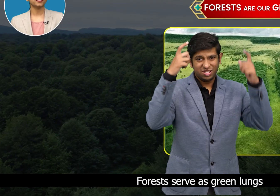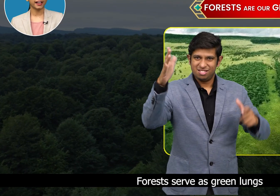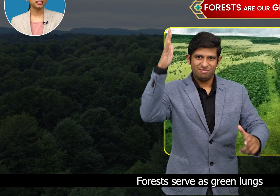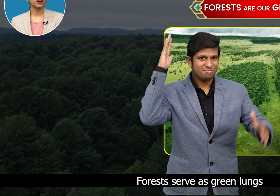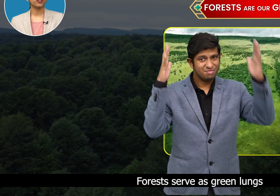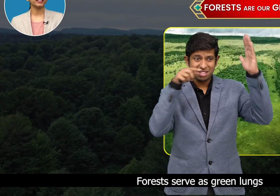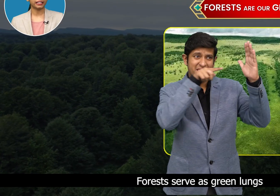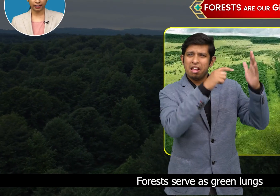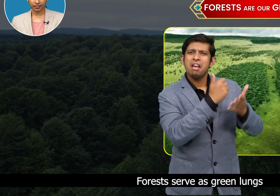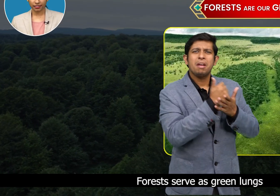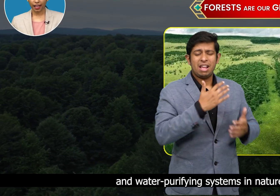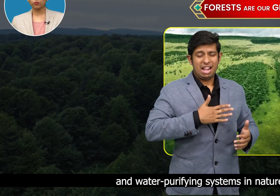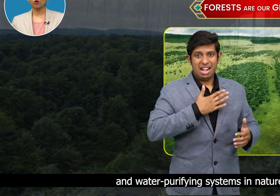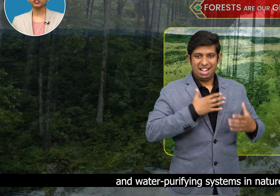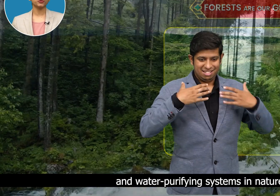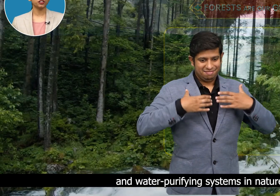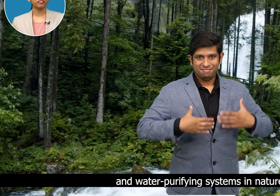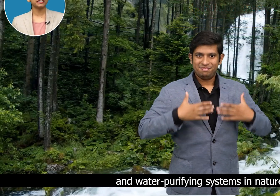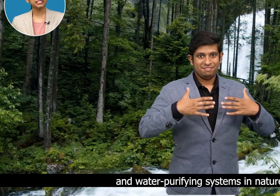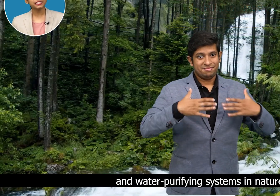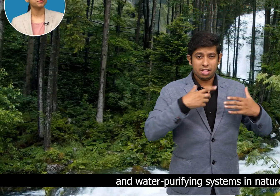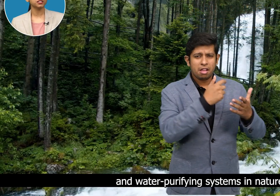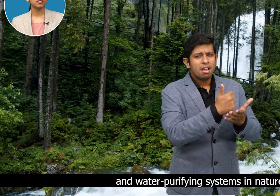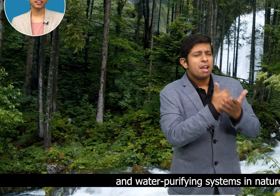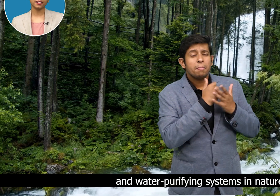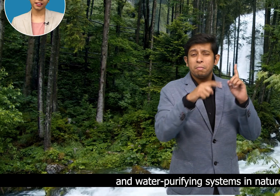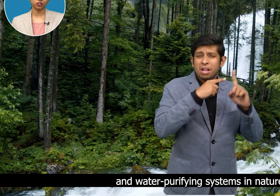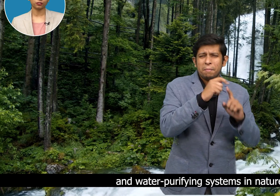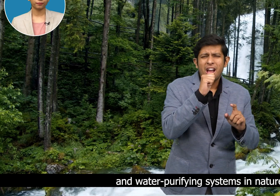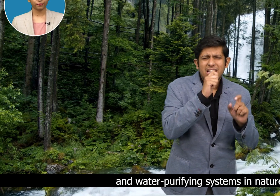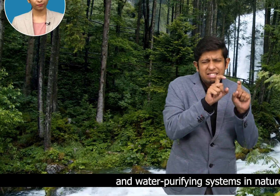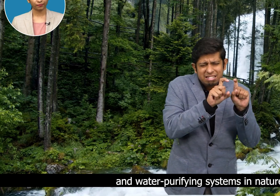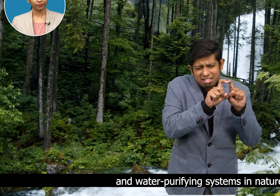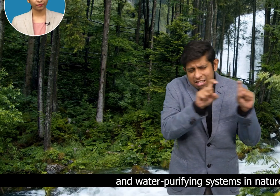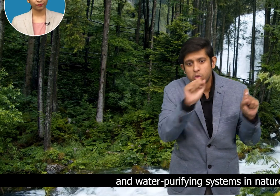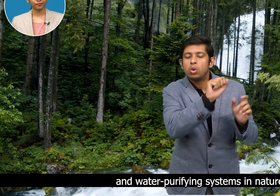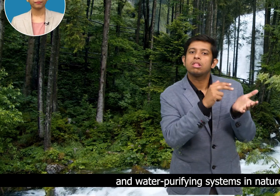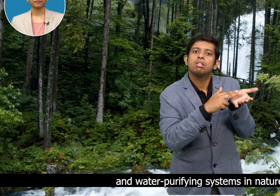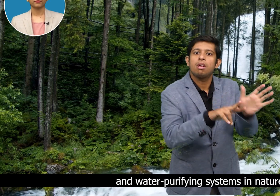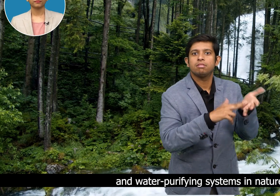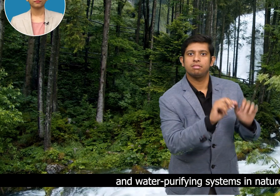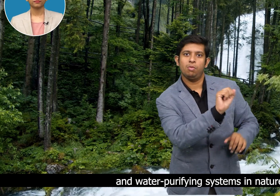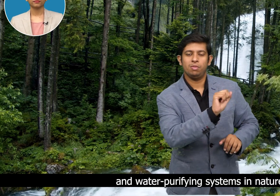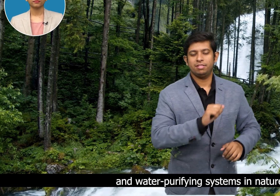Forests serve as green lungs and water purifying systems in nature.